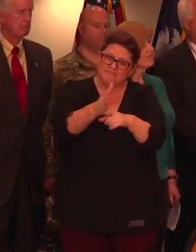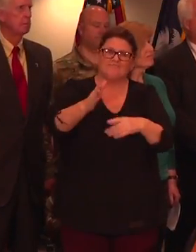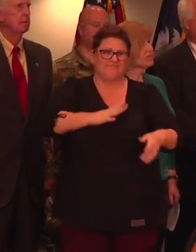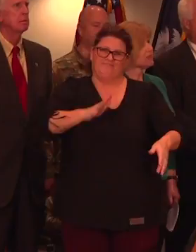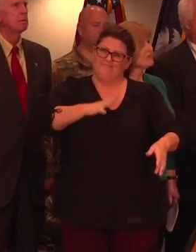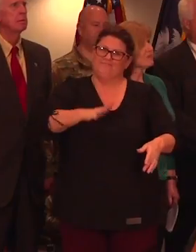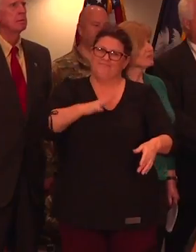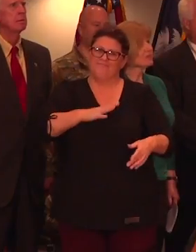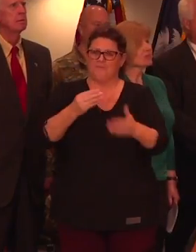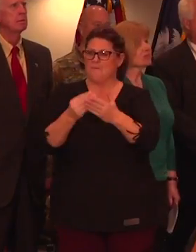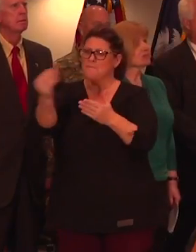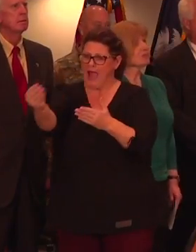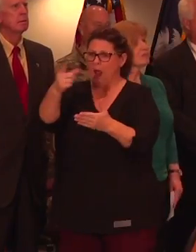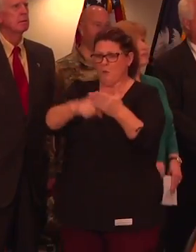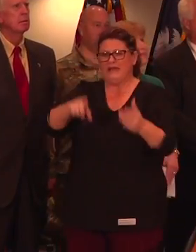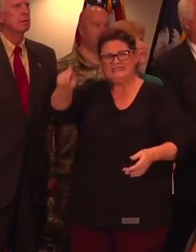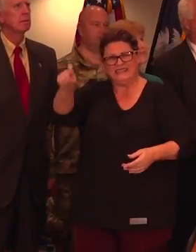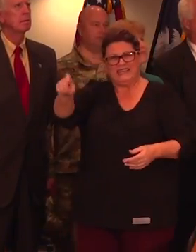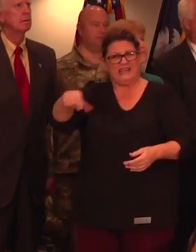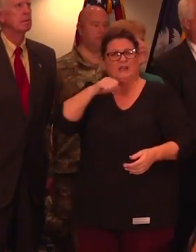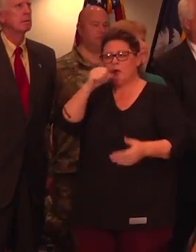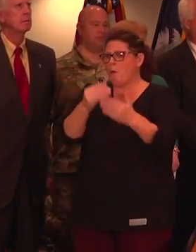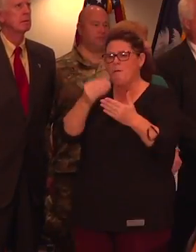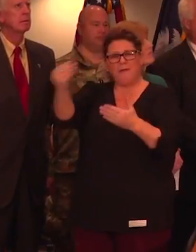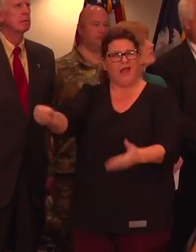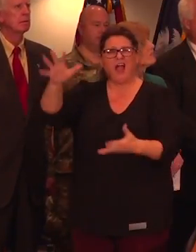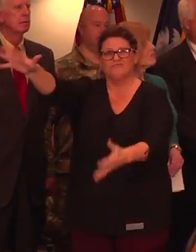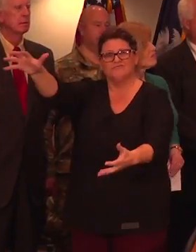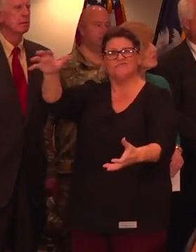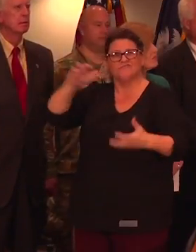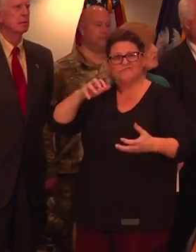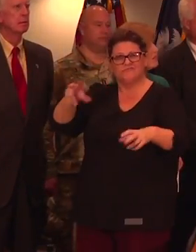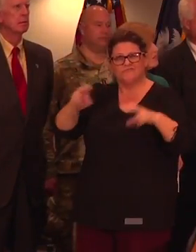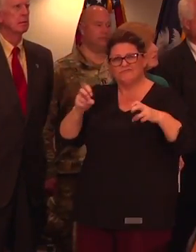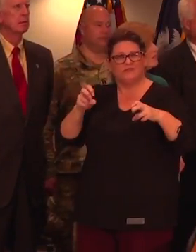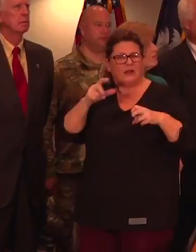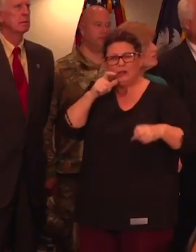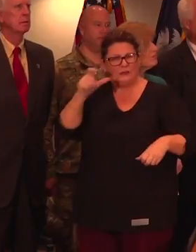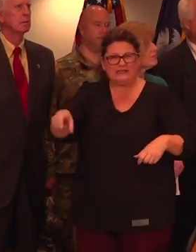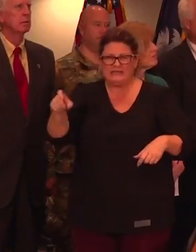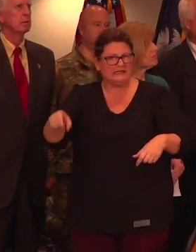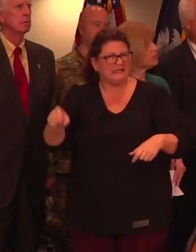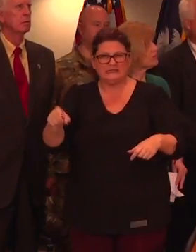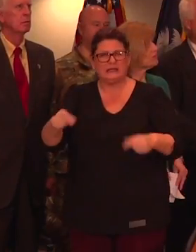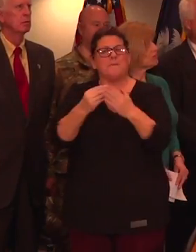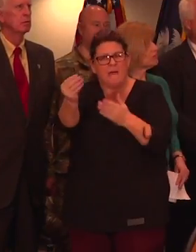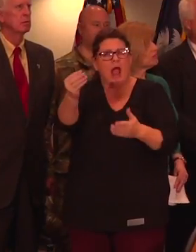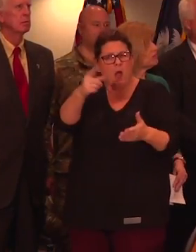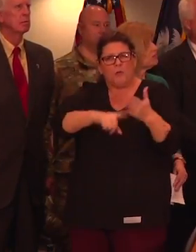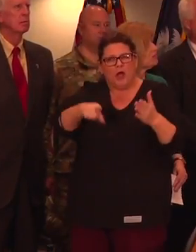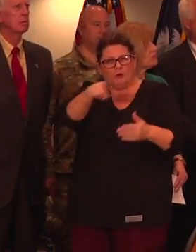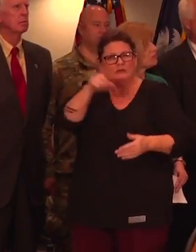purchases to meet their basic needs, their basic immediate needs. There's no need to stockpile resources. We